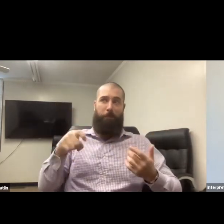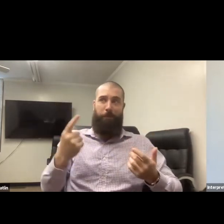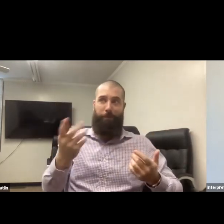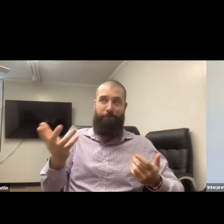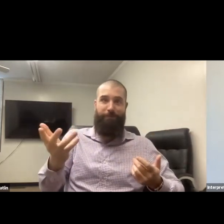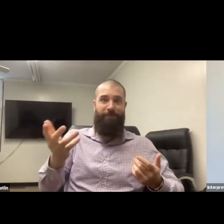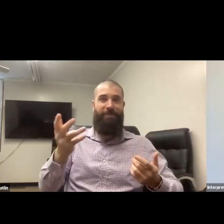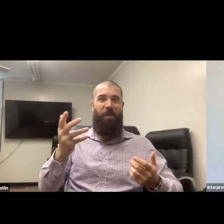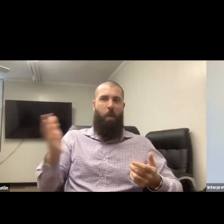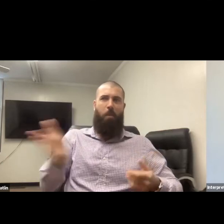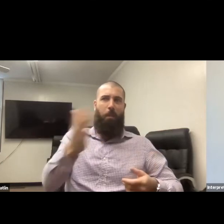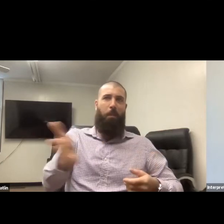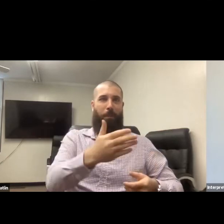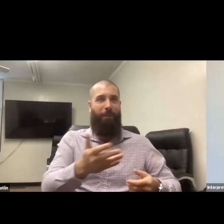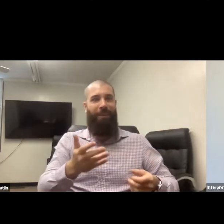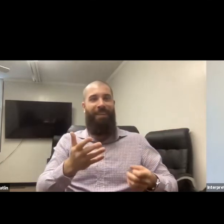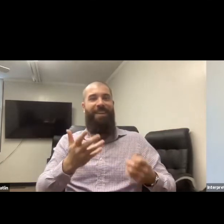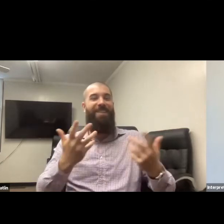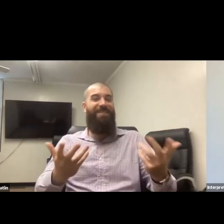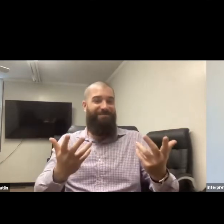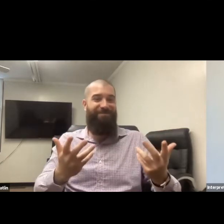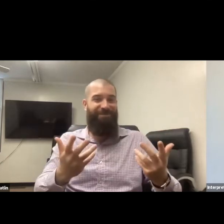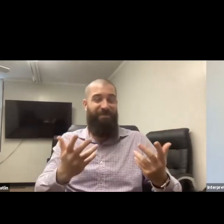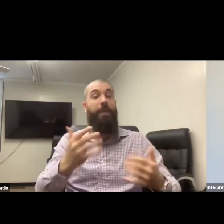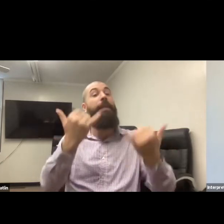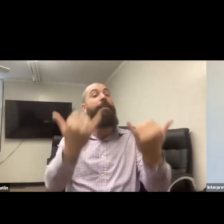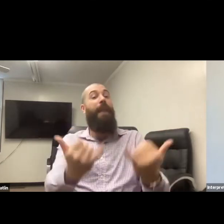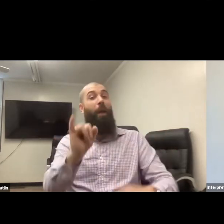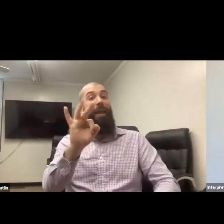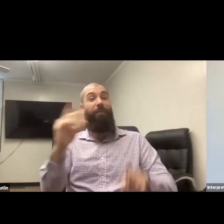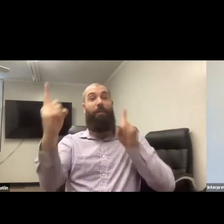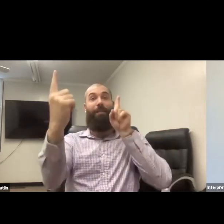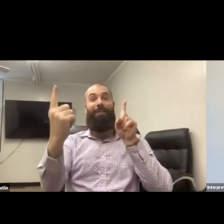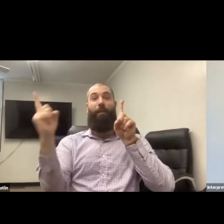there, then that's distracting. We're like, what's going on? Do you need something?